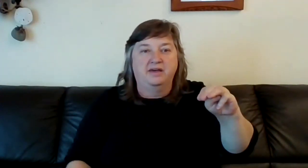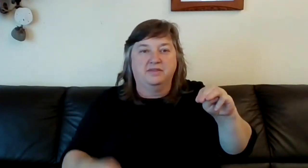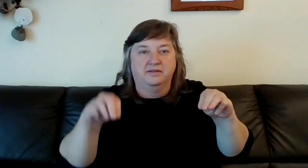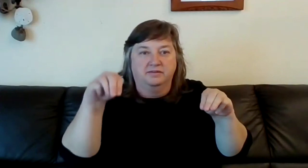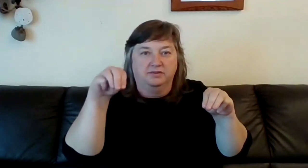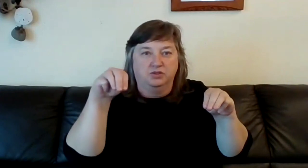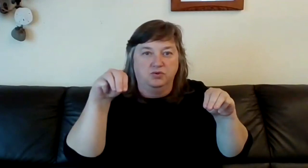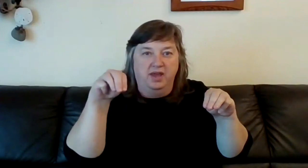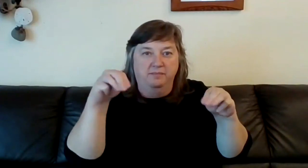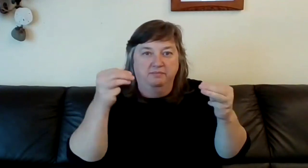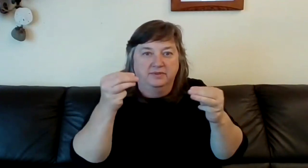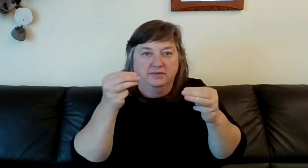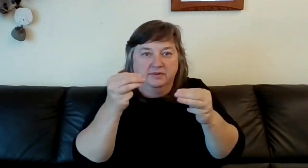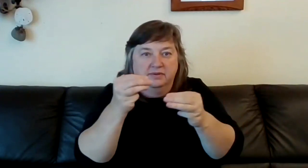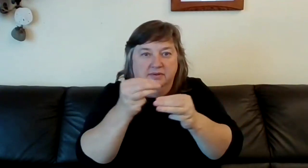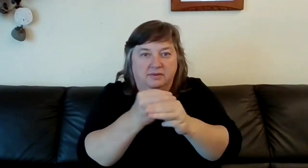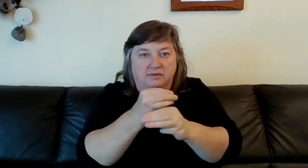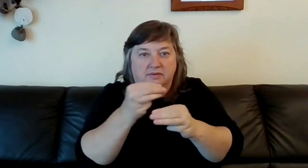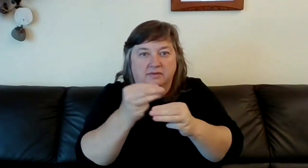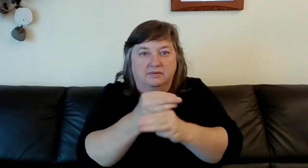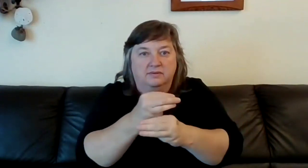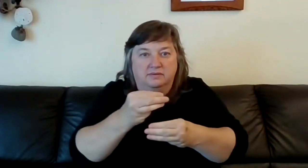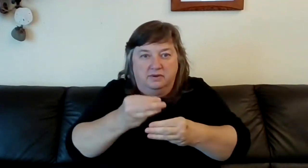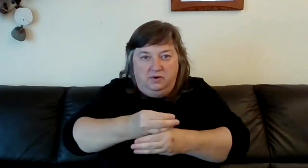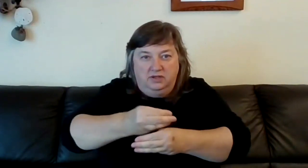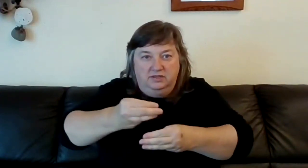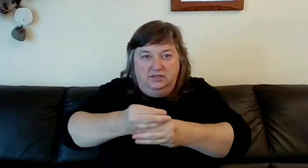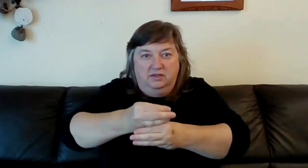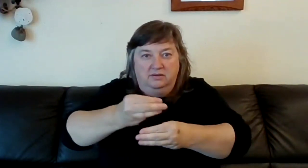Math. 2 M's across each other.